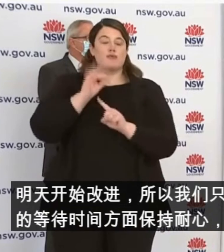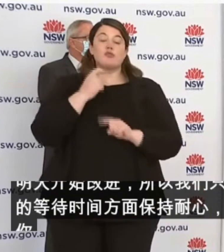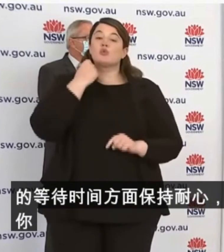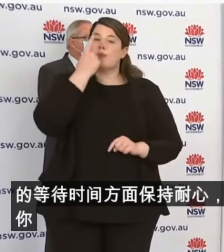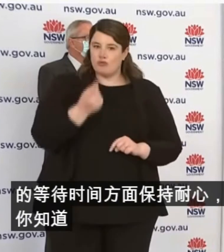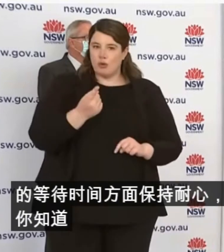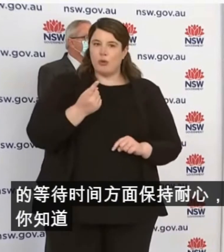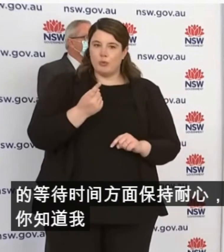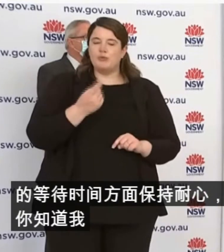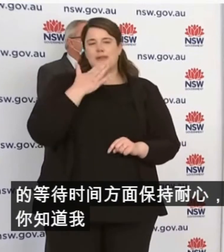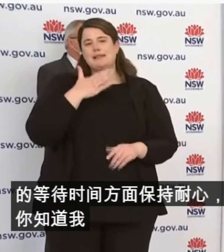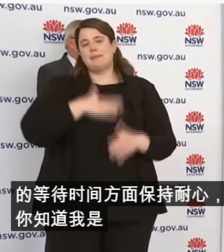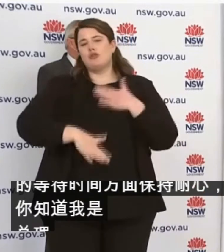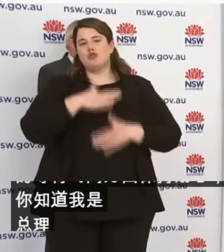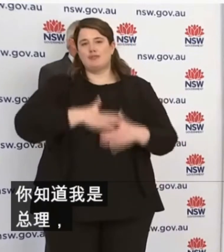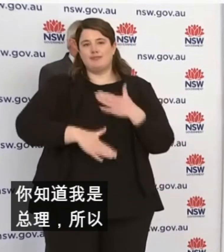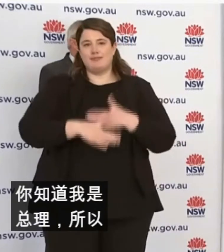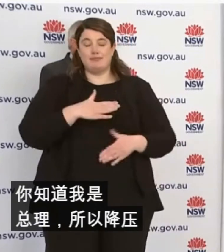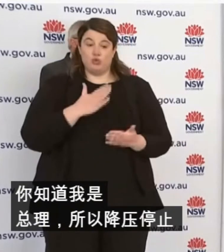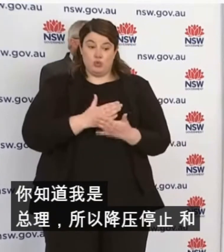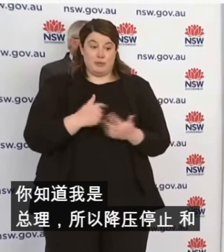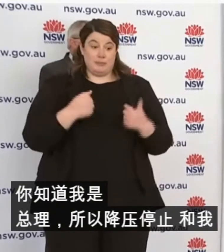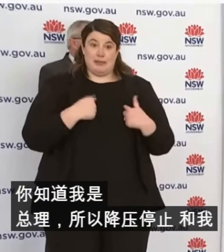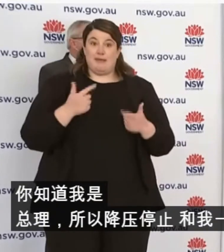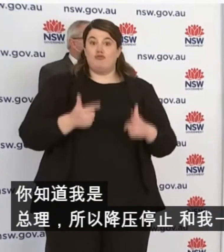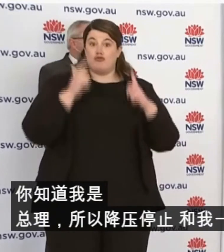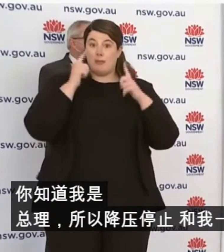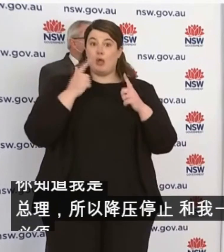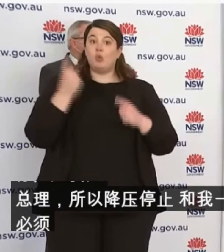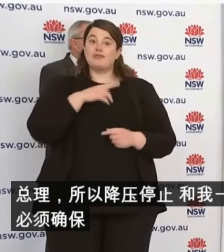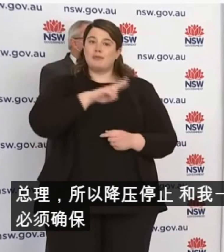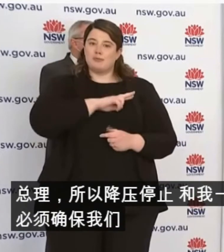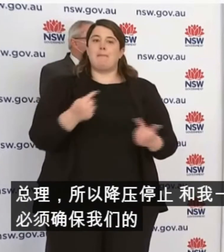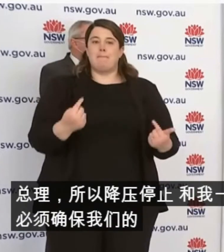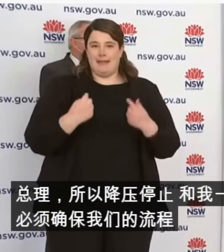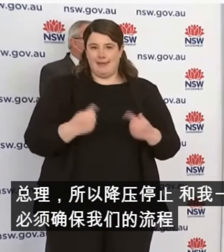times. At the end of the day, I'm the Premier, so the buck stops with me. I have to